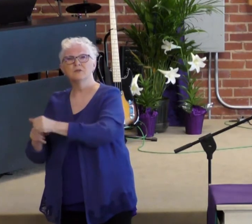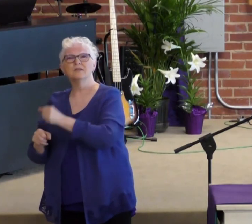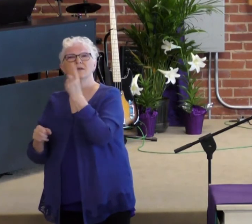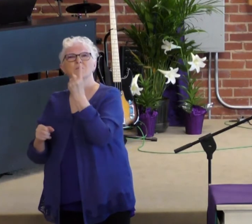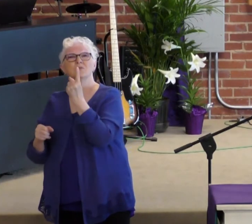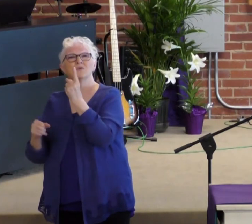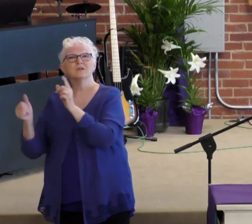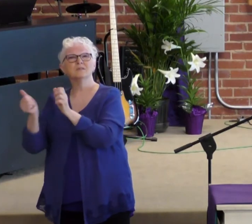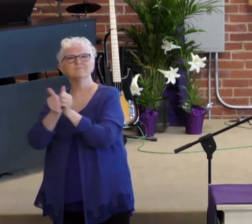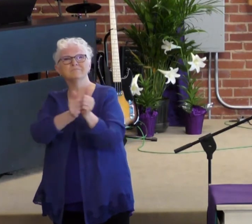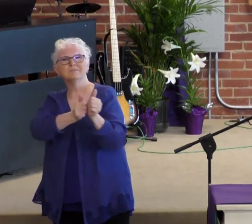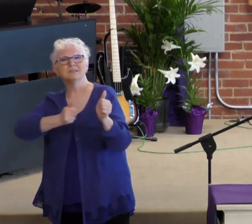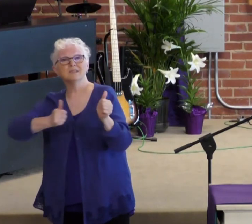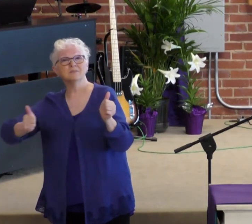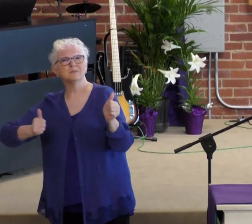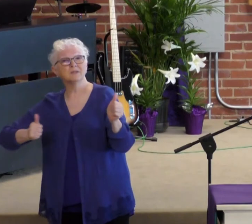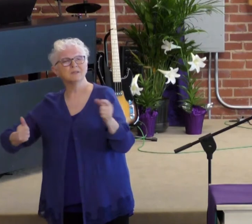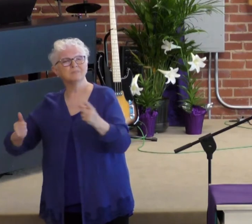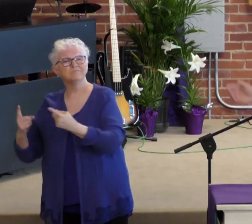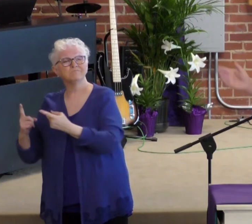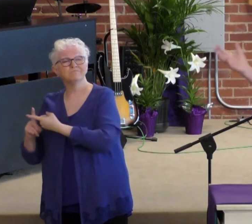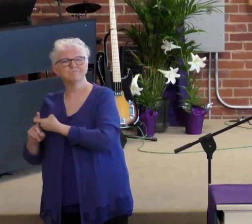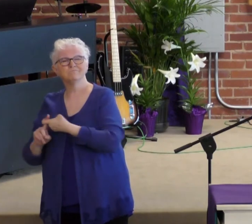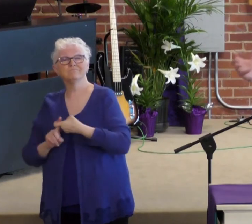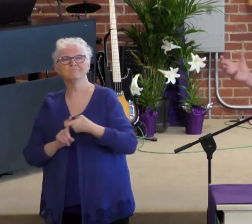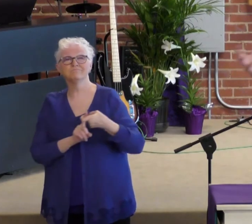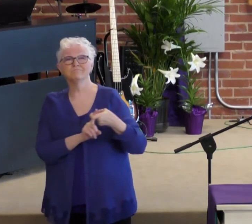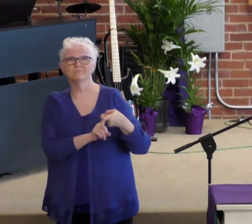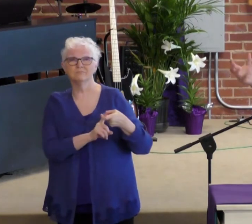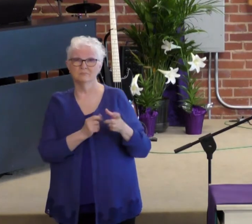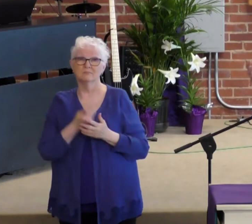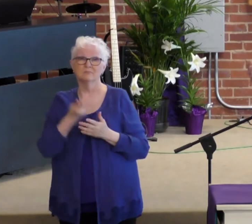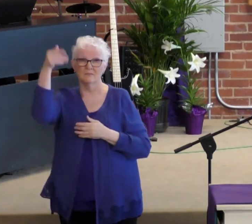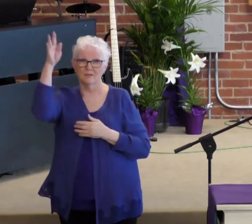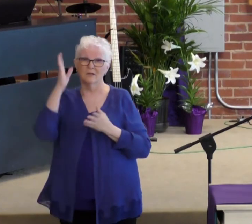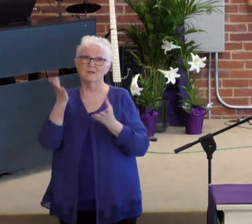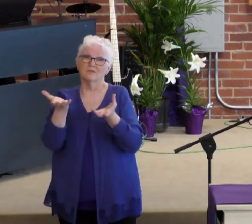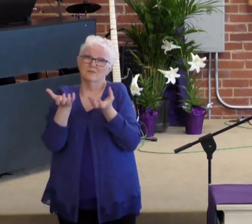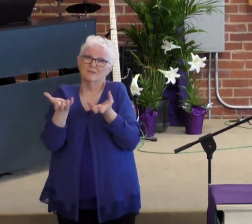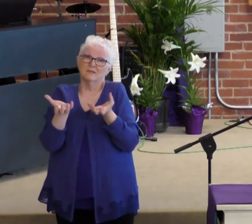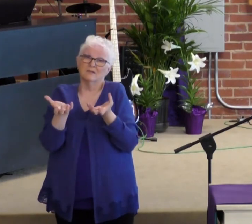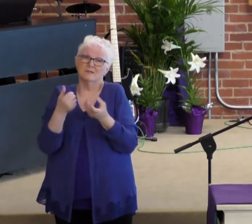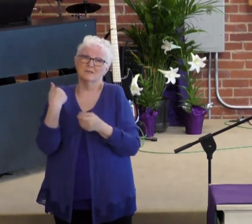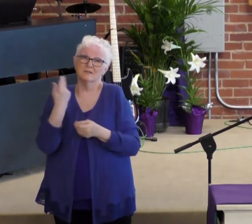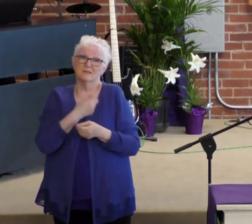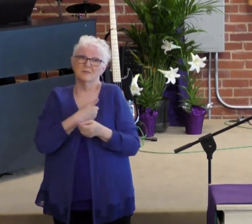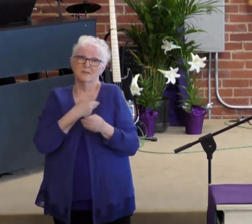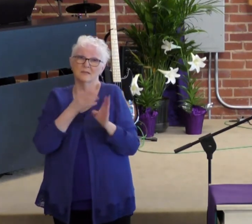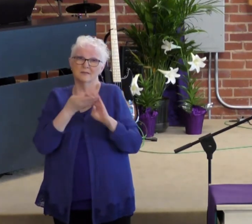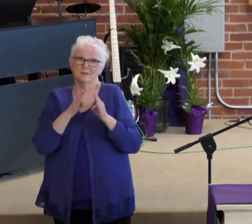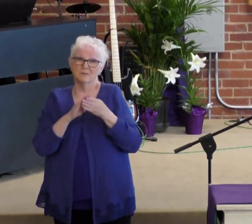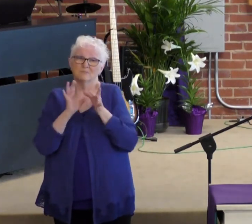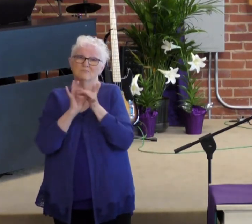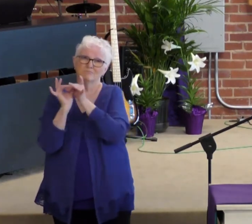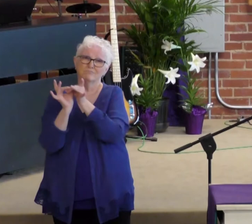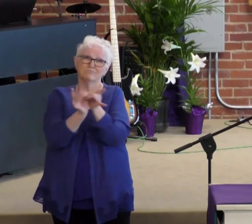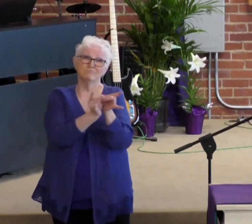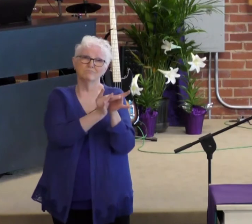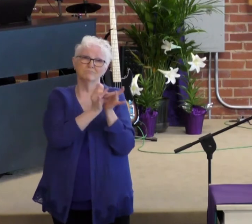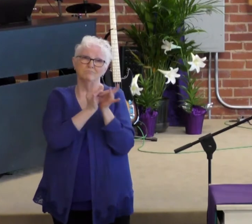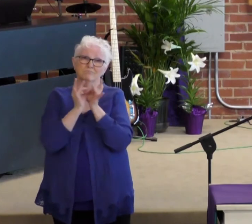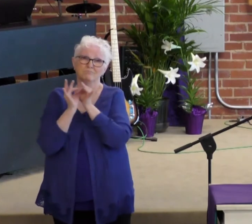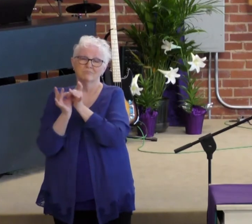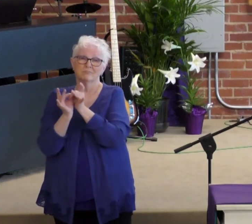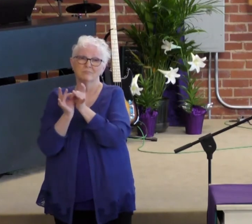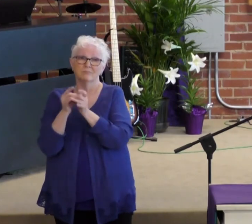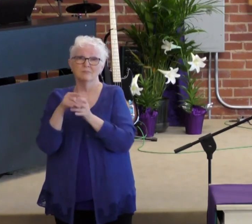crowd, okay? So it talks about community. God wants us to be in community together as the